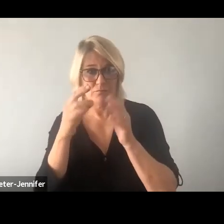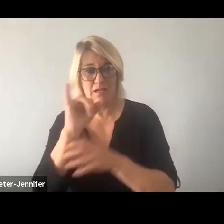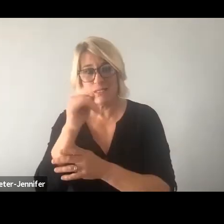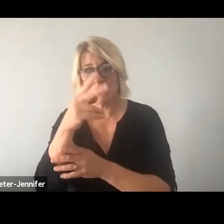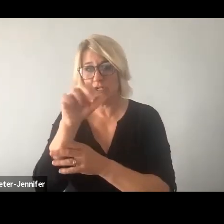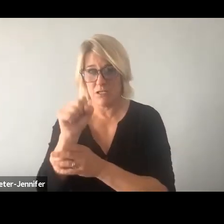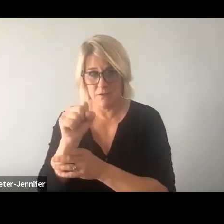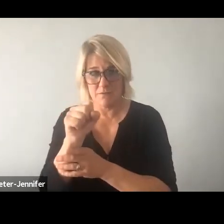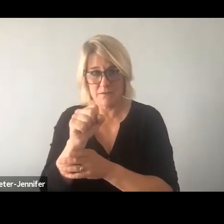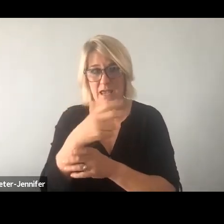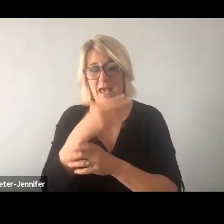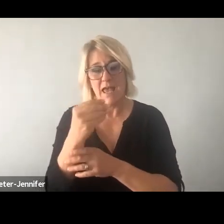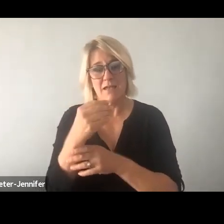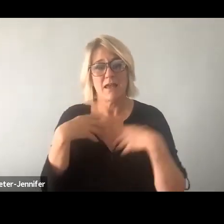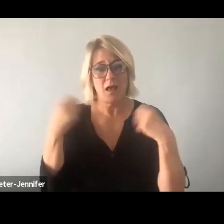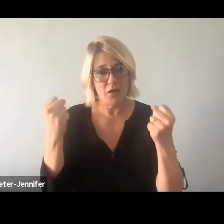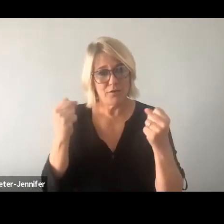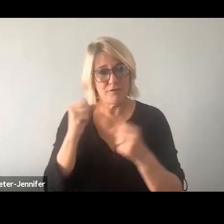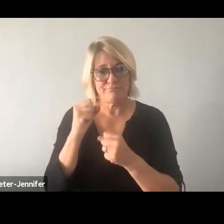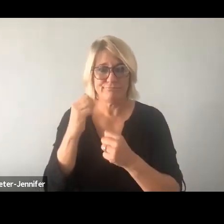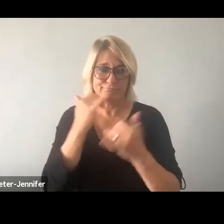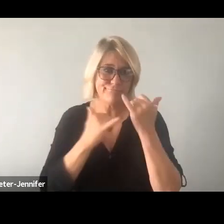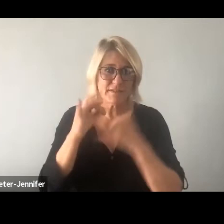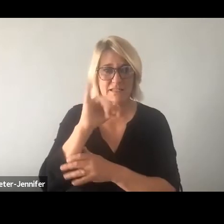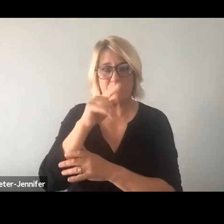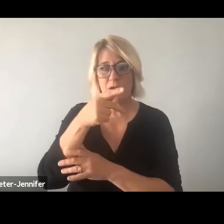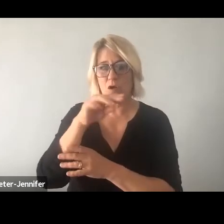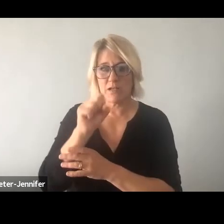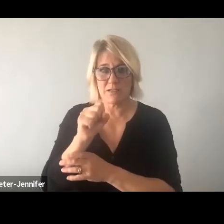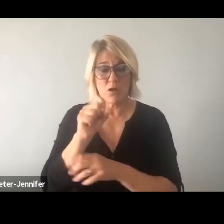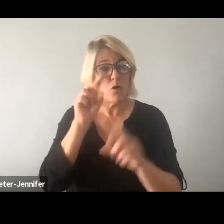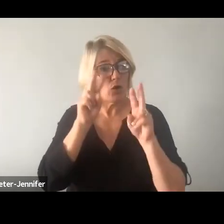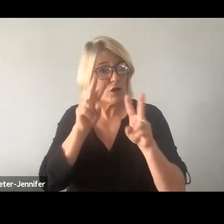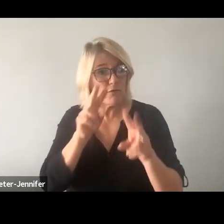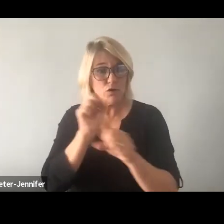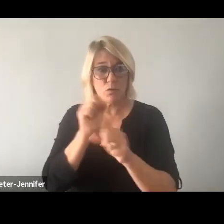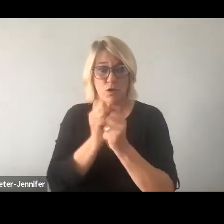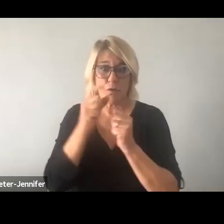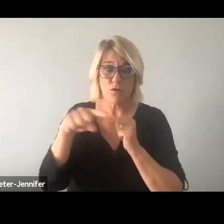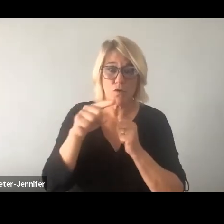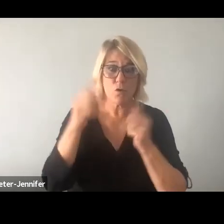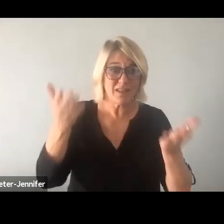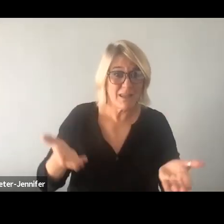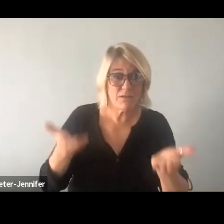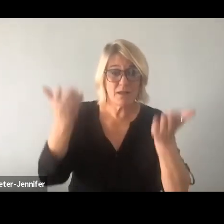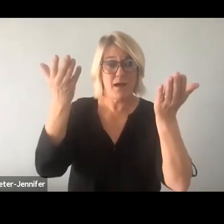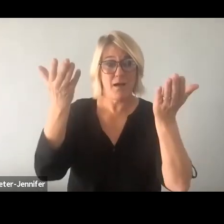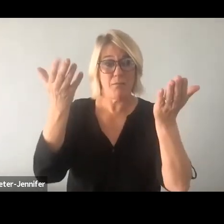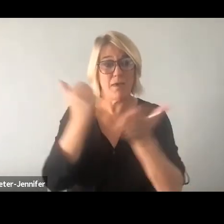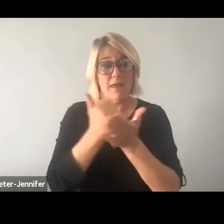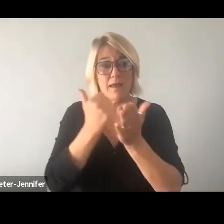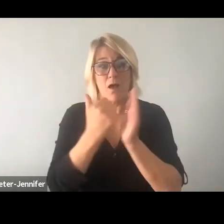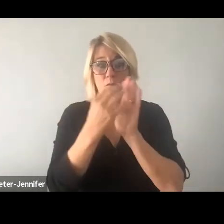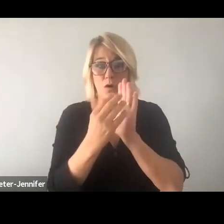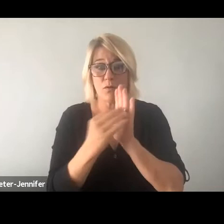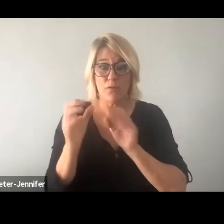health disparities. And we're really looking forward to working with you, lifting up and helping replicate the work